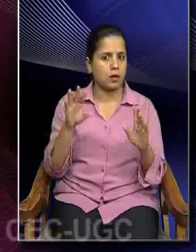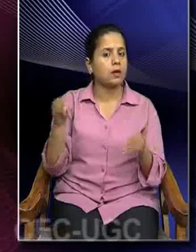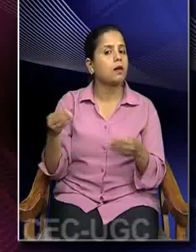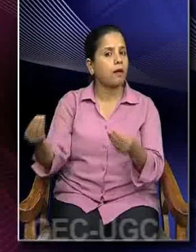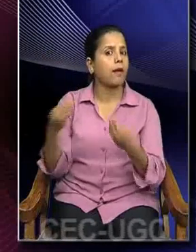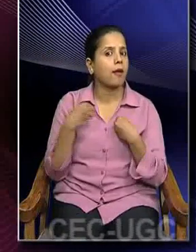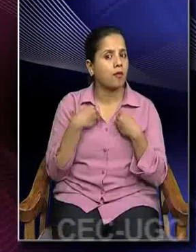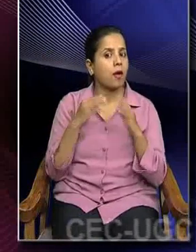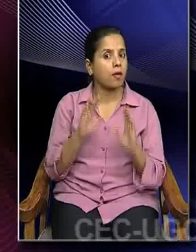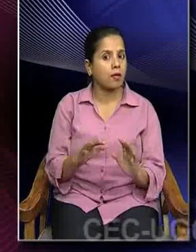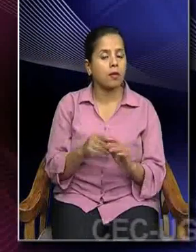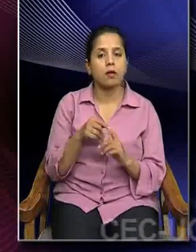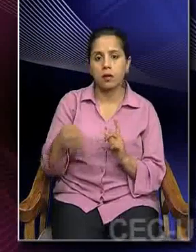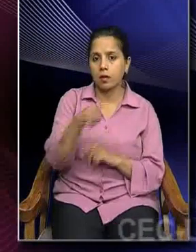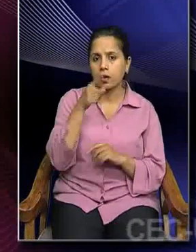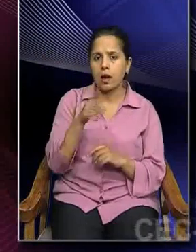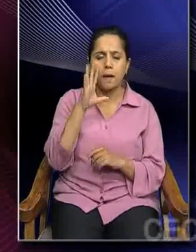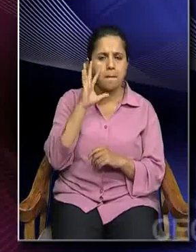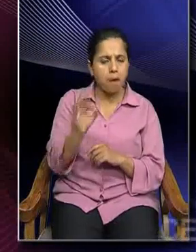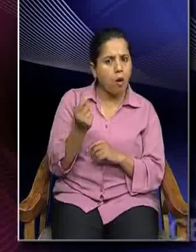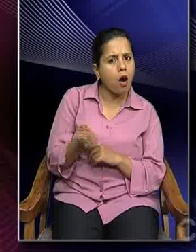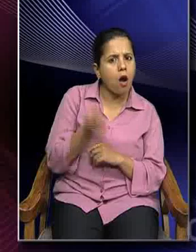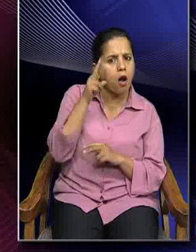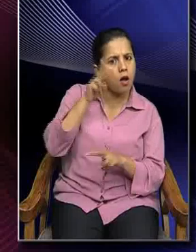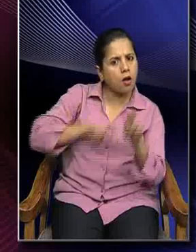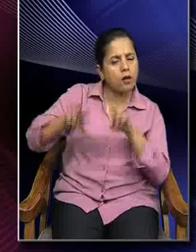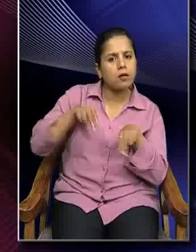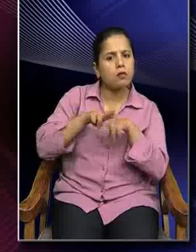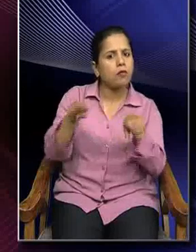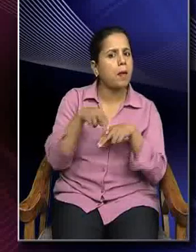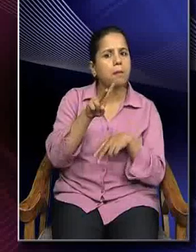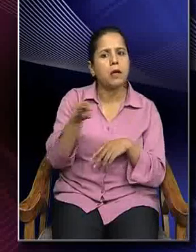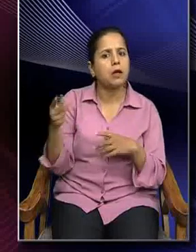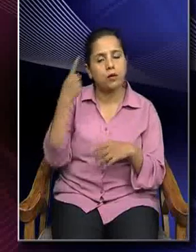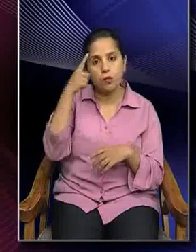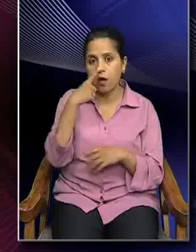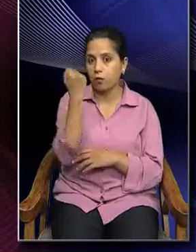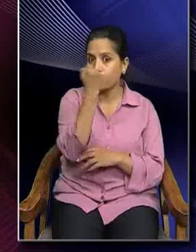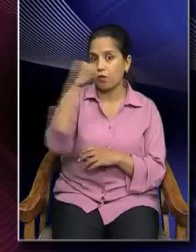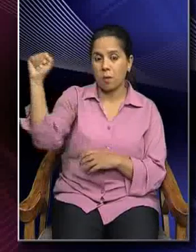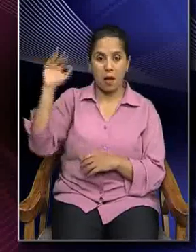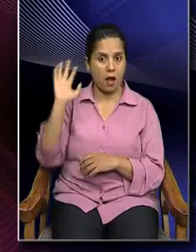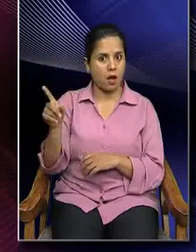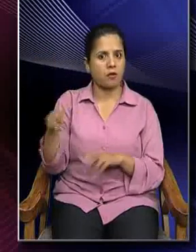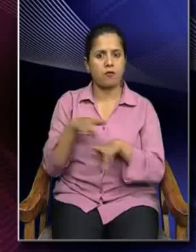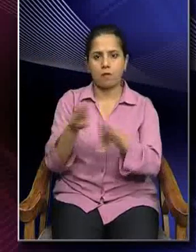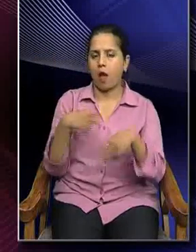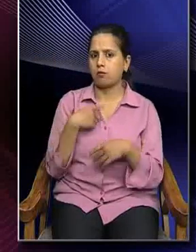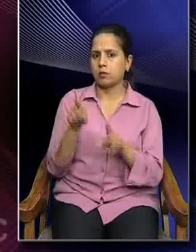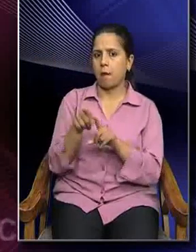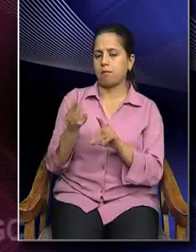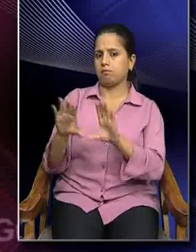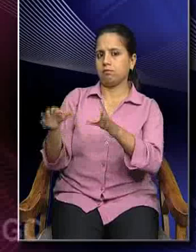us a critical understanding of family. For feminists, family as a unit